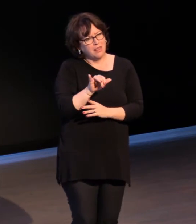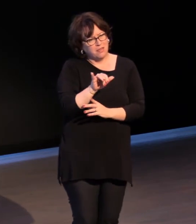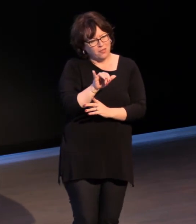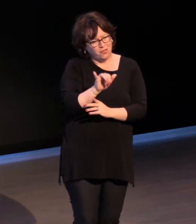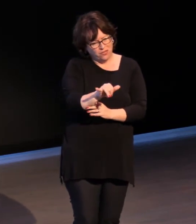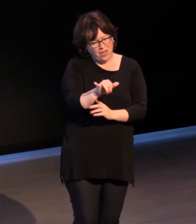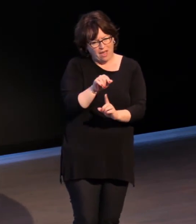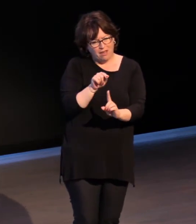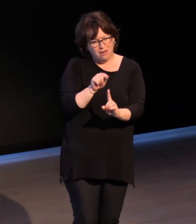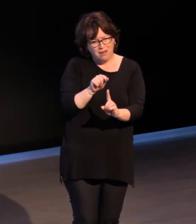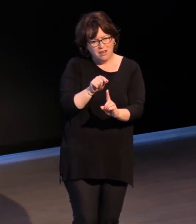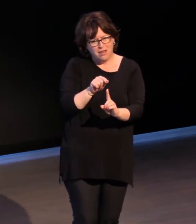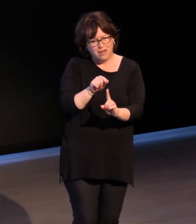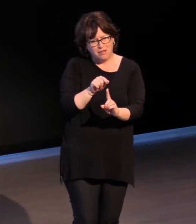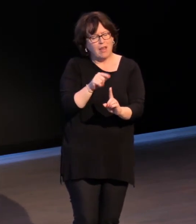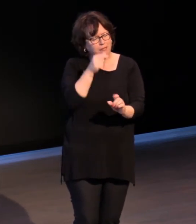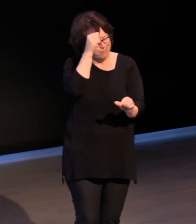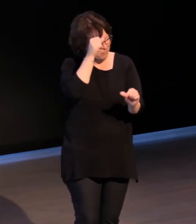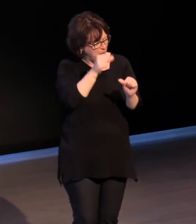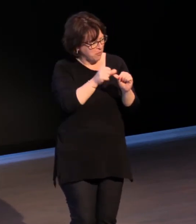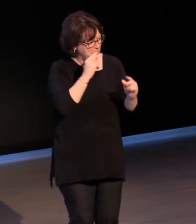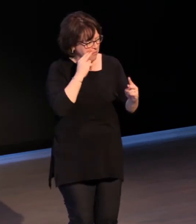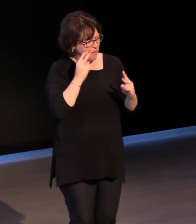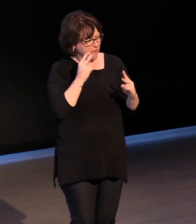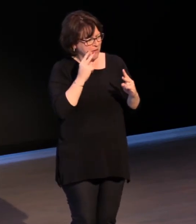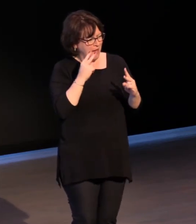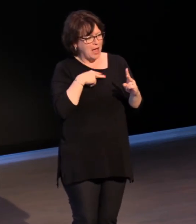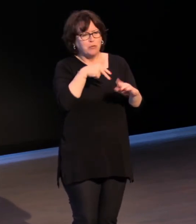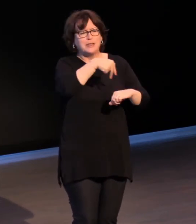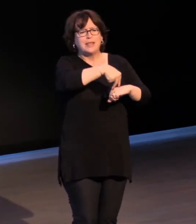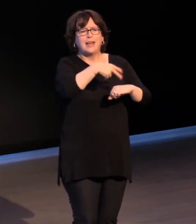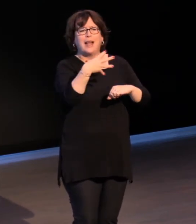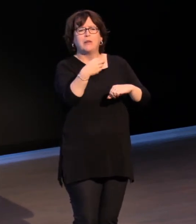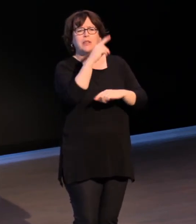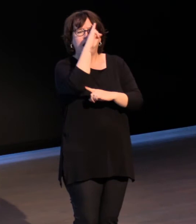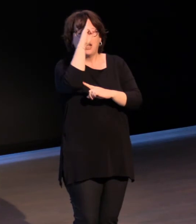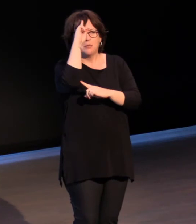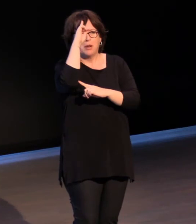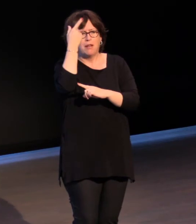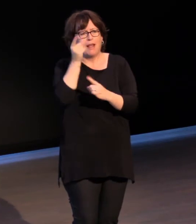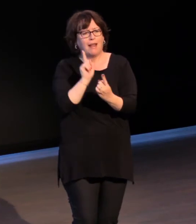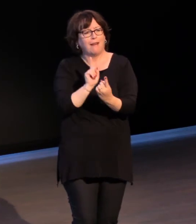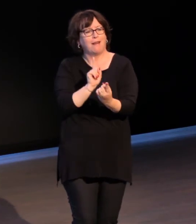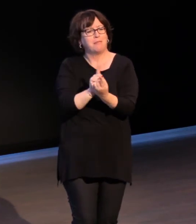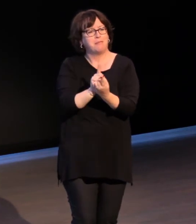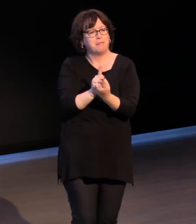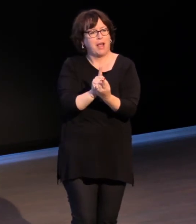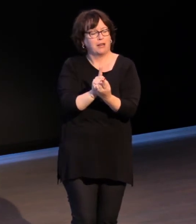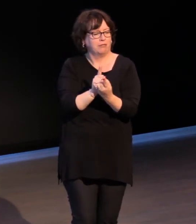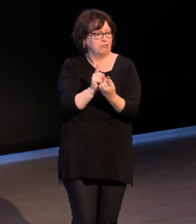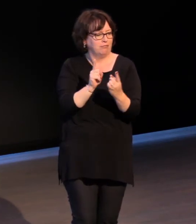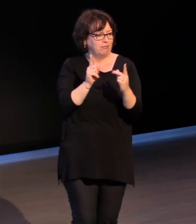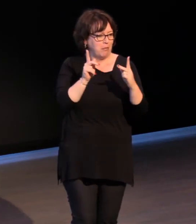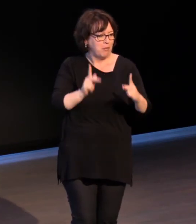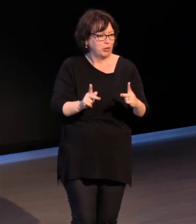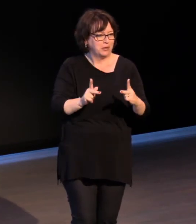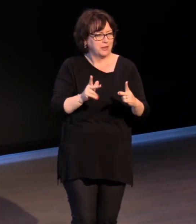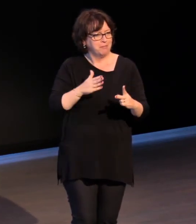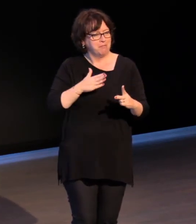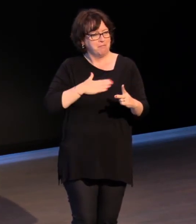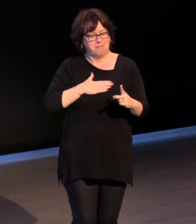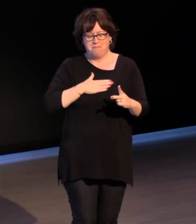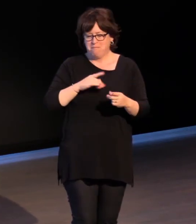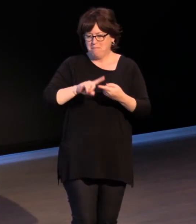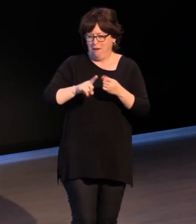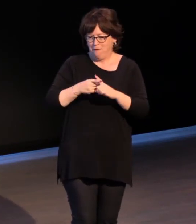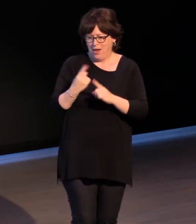of the hospital near there where I met a Congolese medical doctor, and he